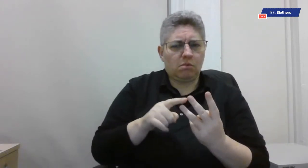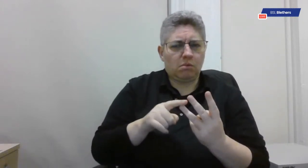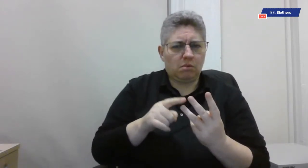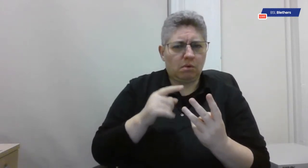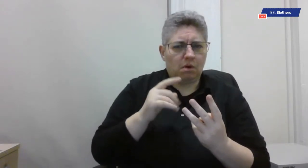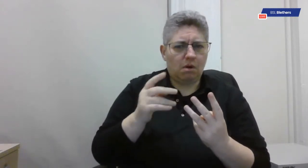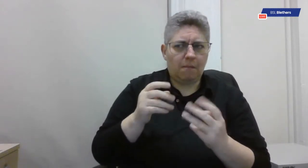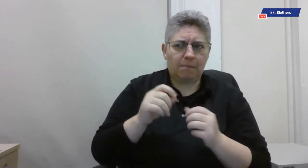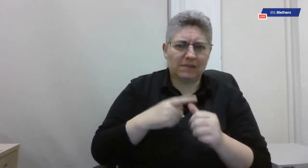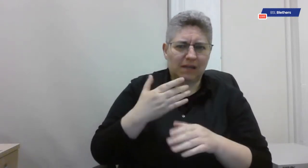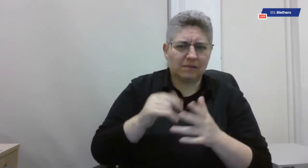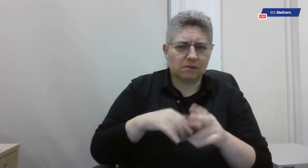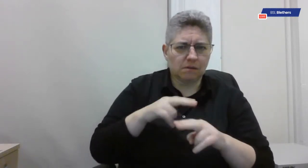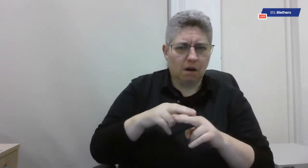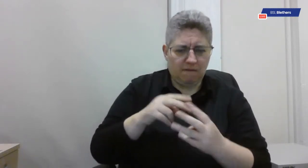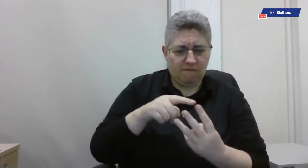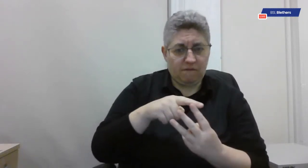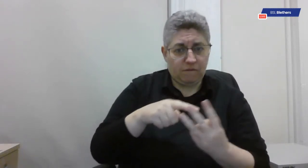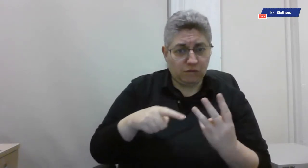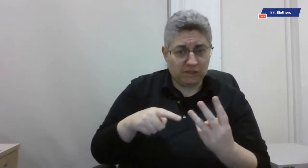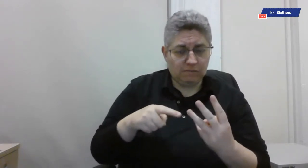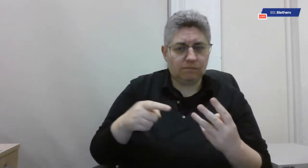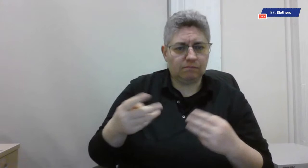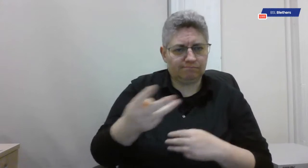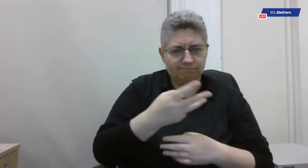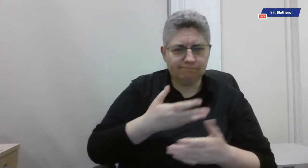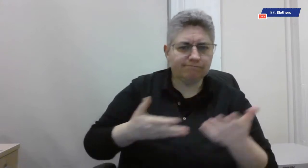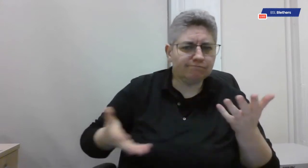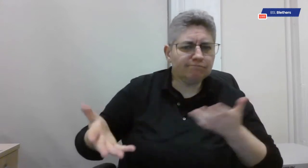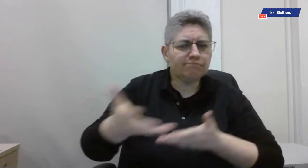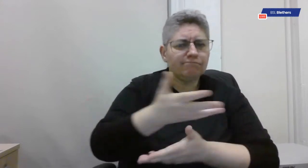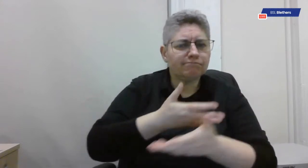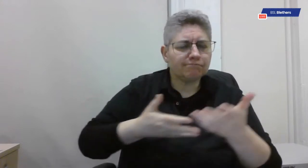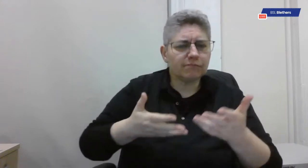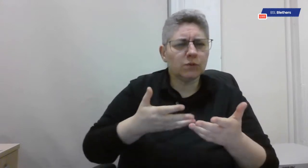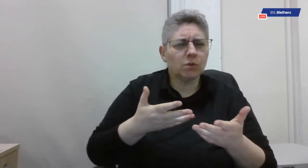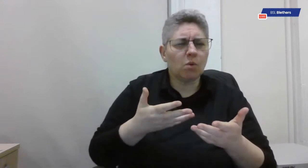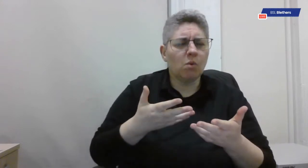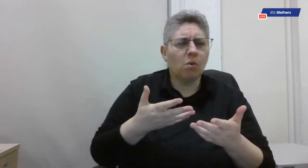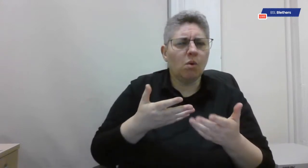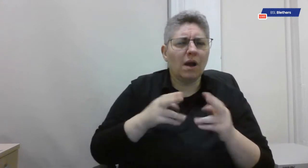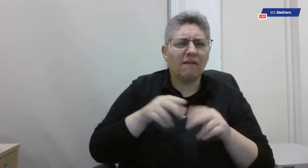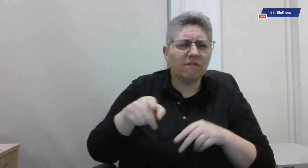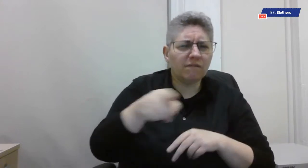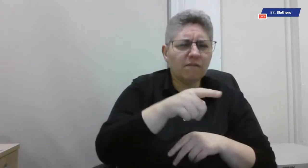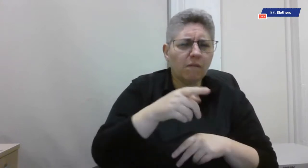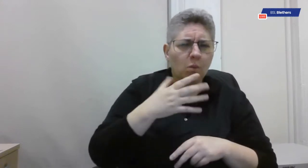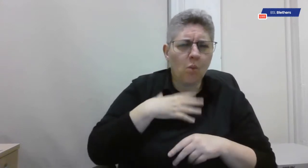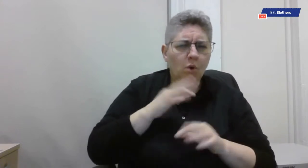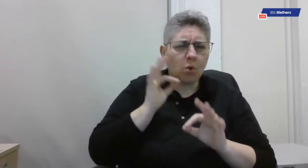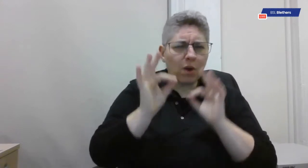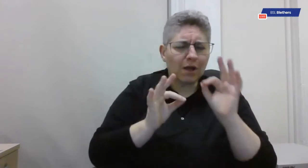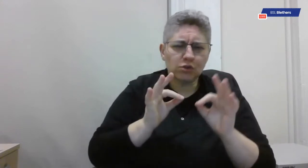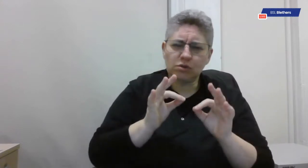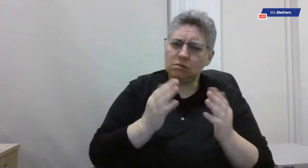kindly volunteered to join us this evening. We're also joined by a member of BDA staff,